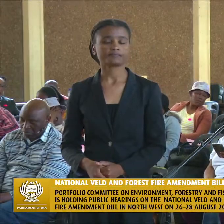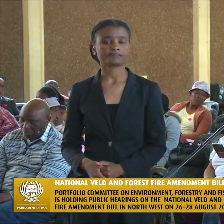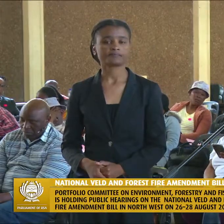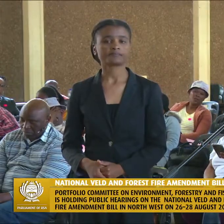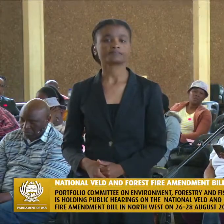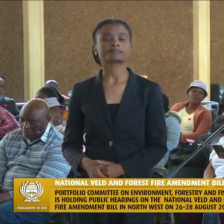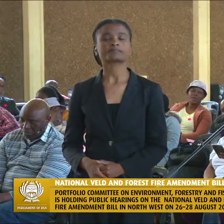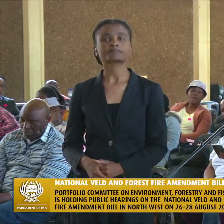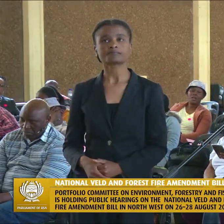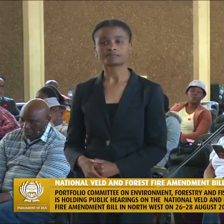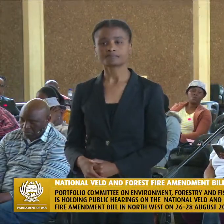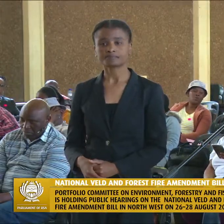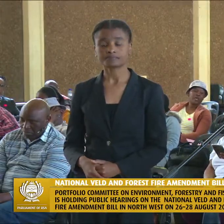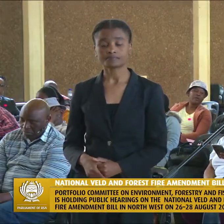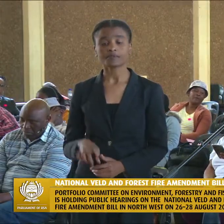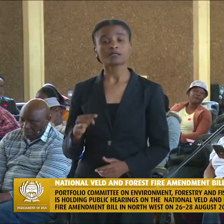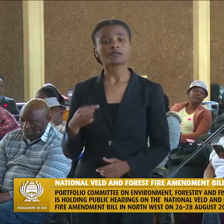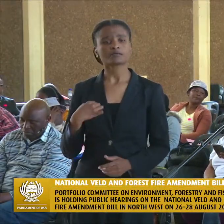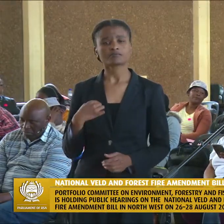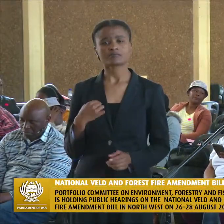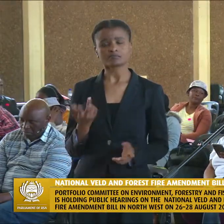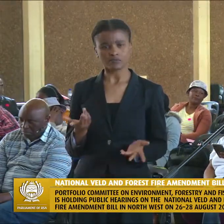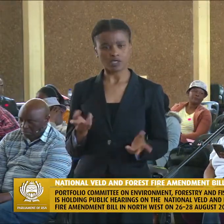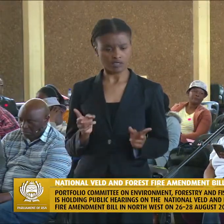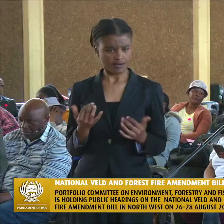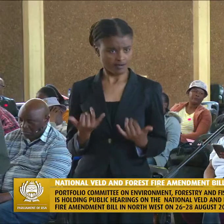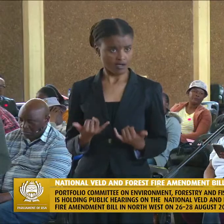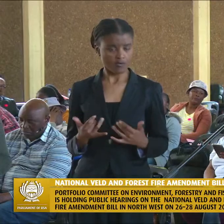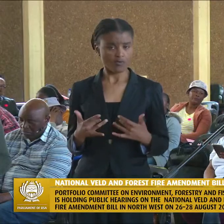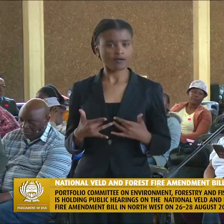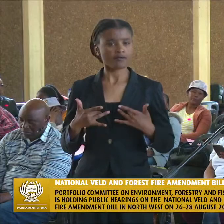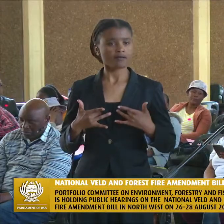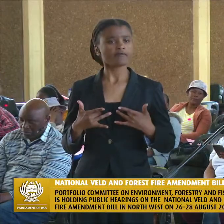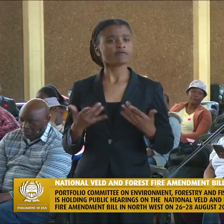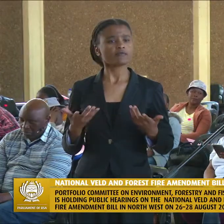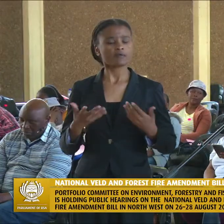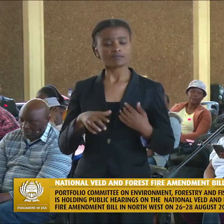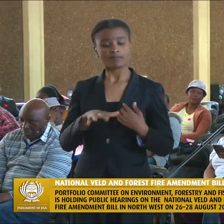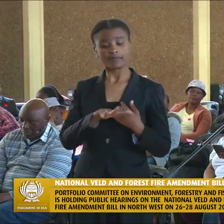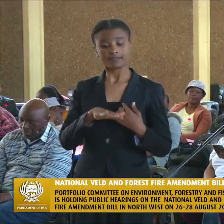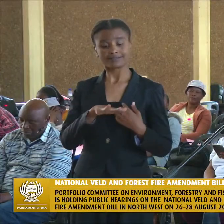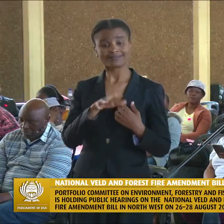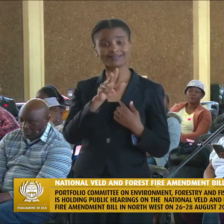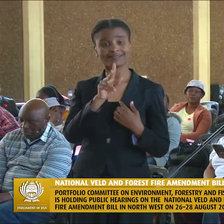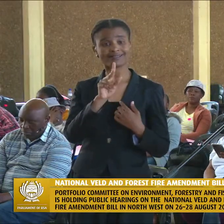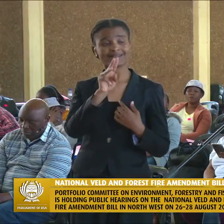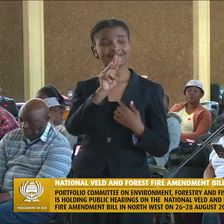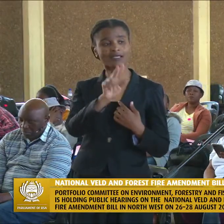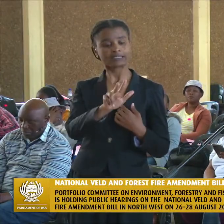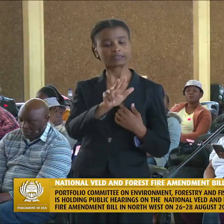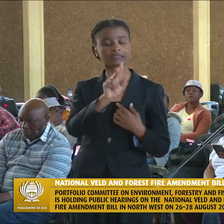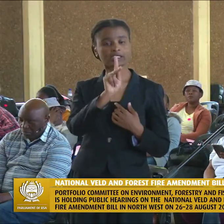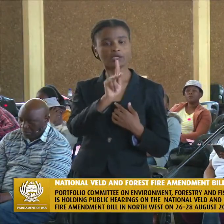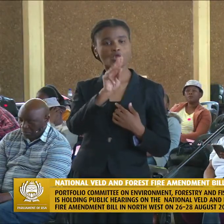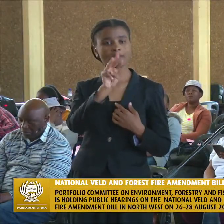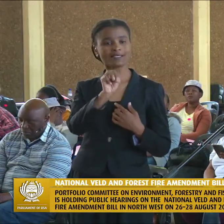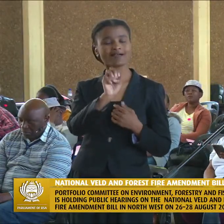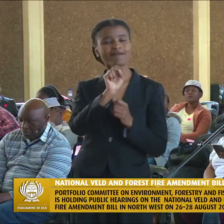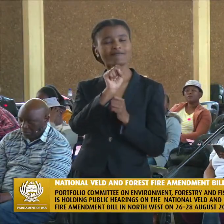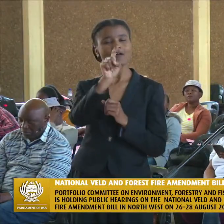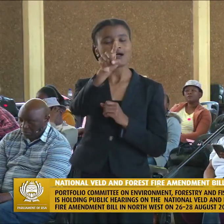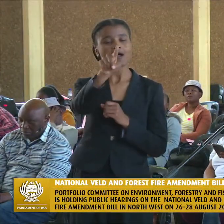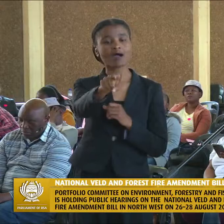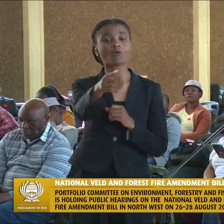kilometers where i am residing is about eight kilometers where they could